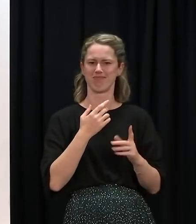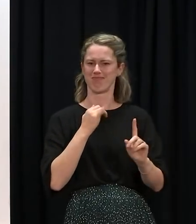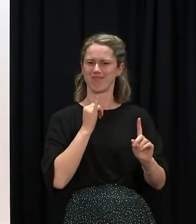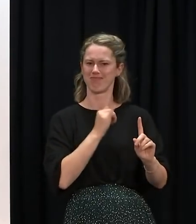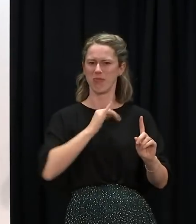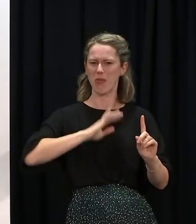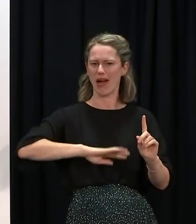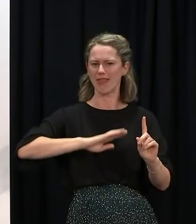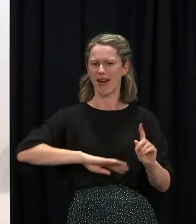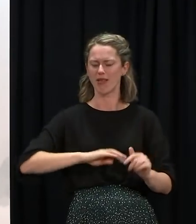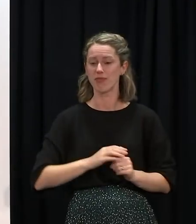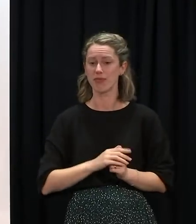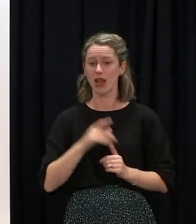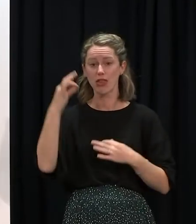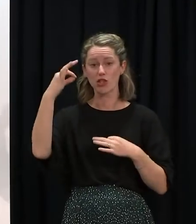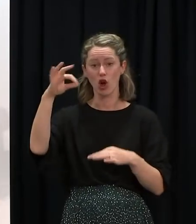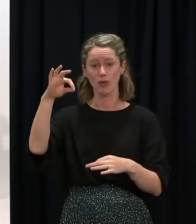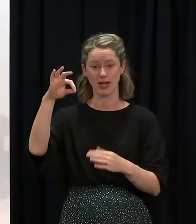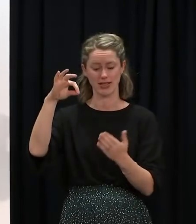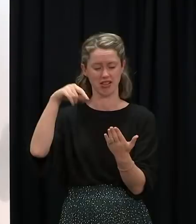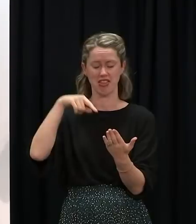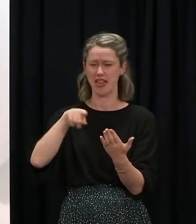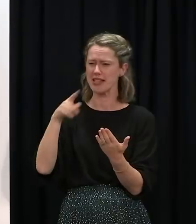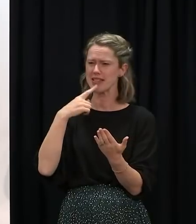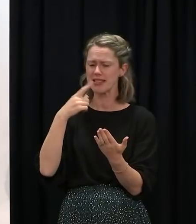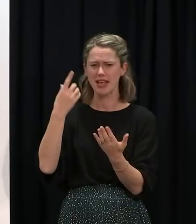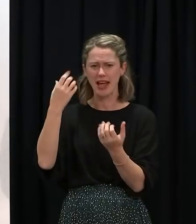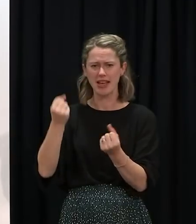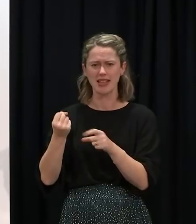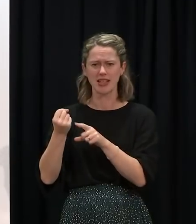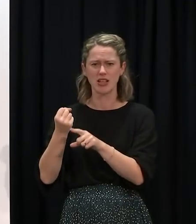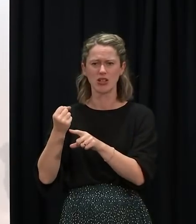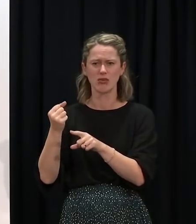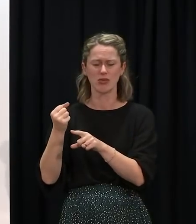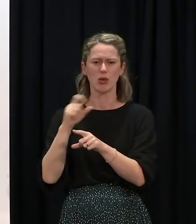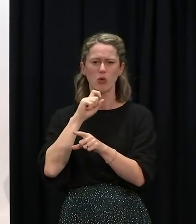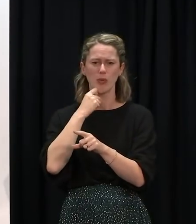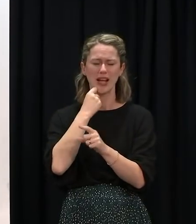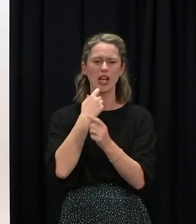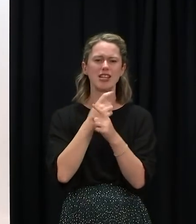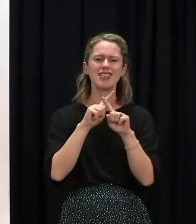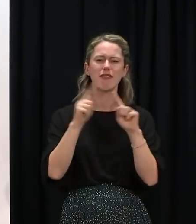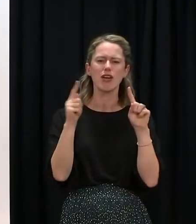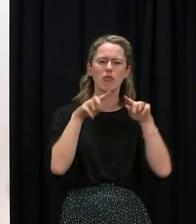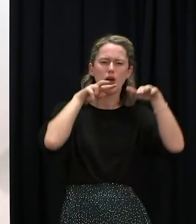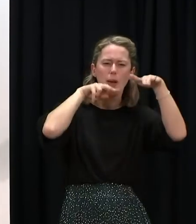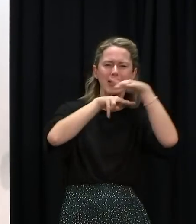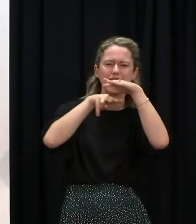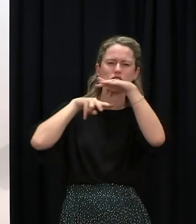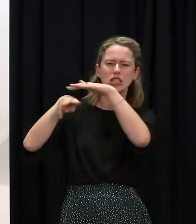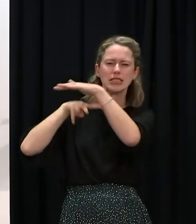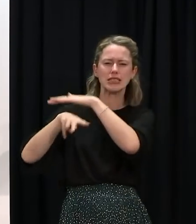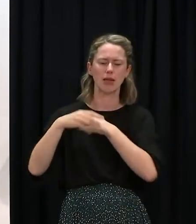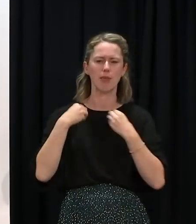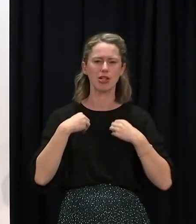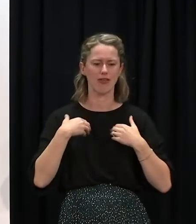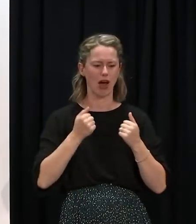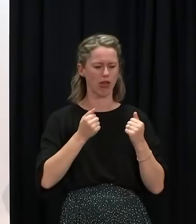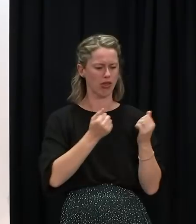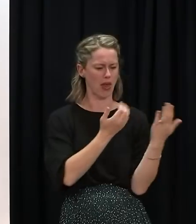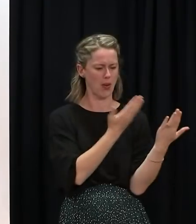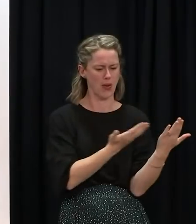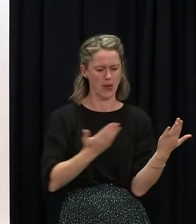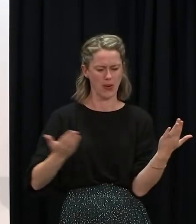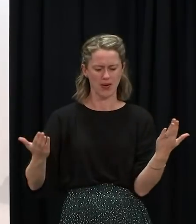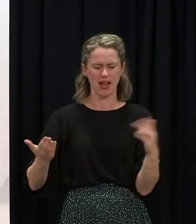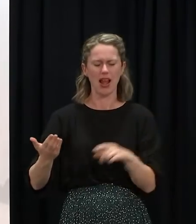him. What the document that he purports to have would have been one of a number of models that the Ministry of Health put together when vaccine